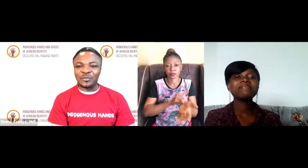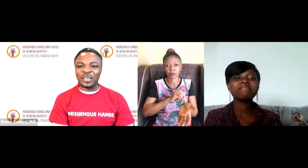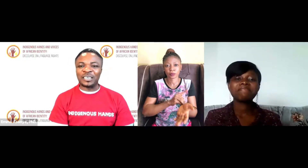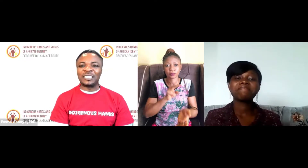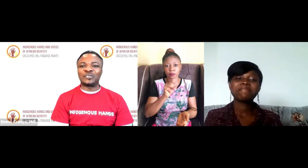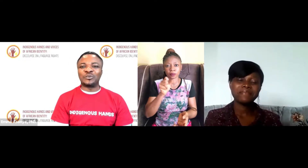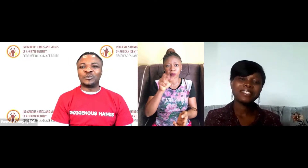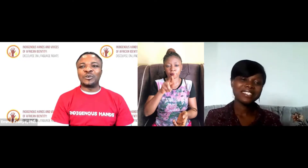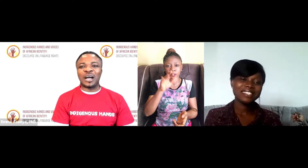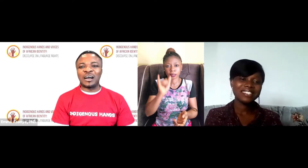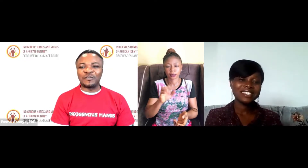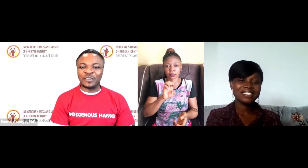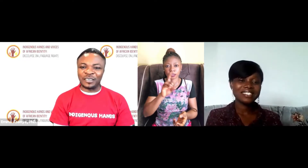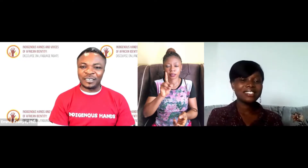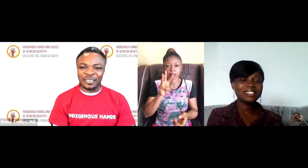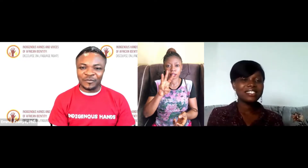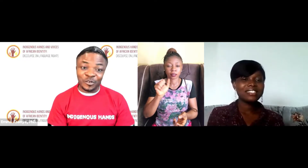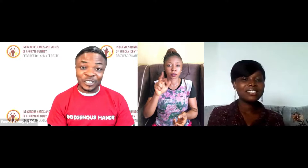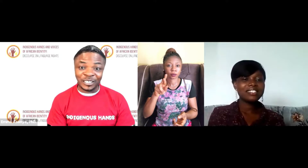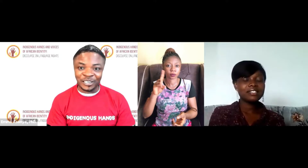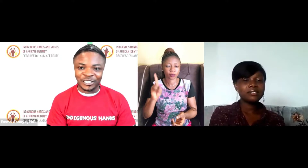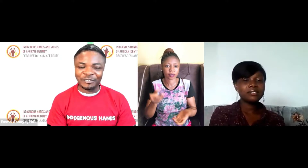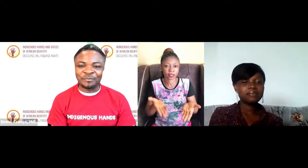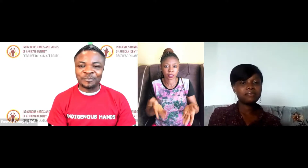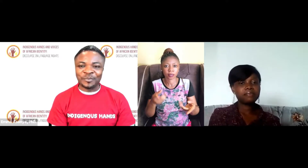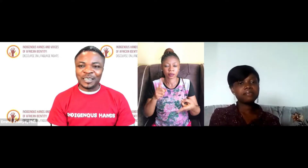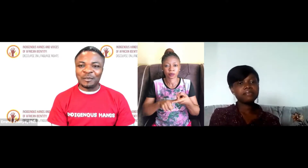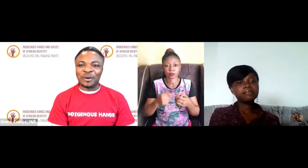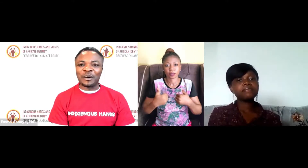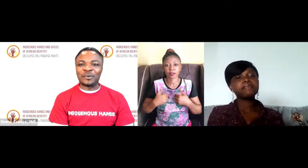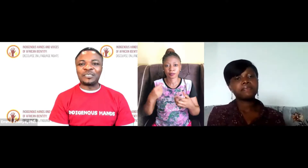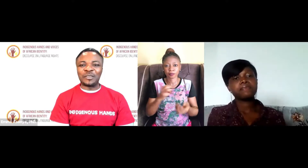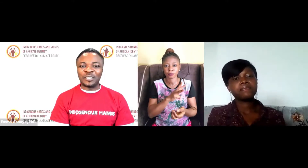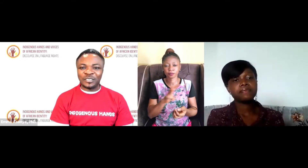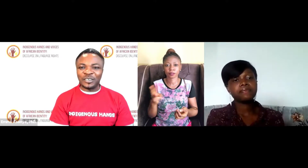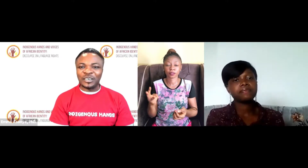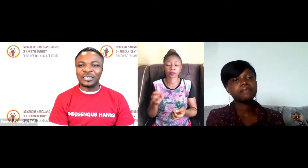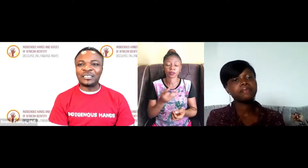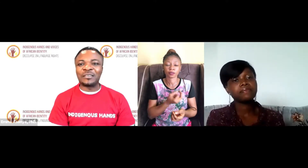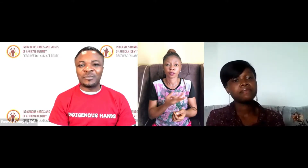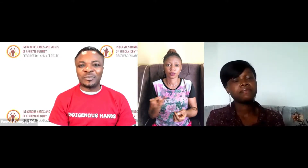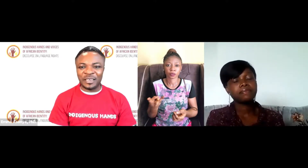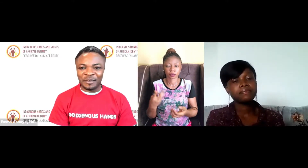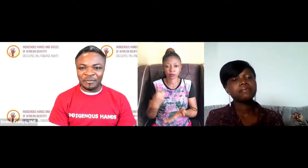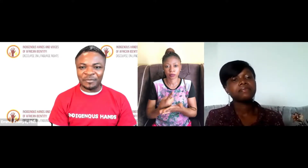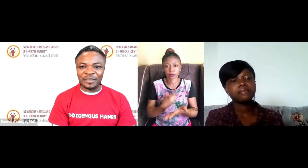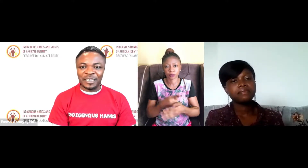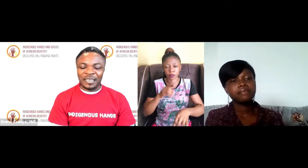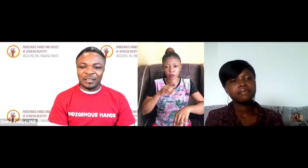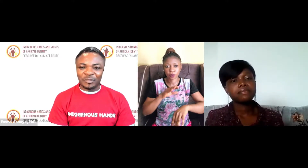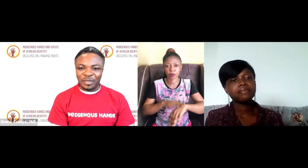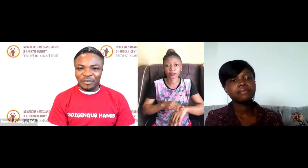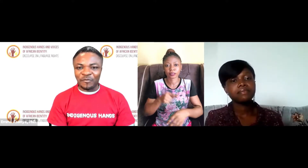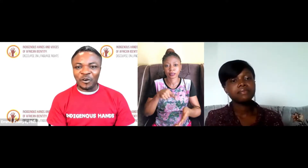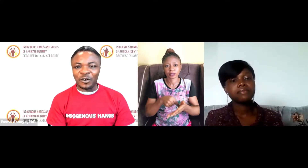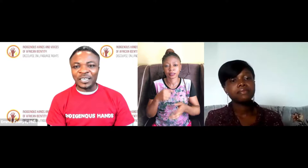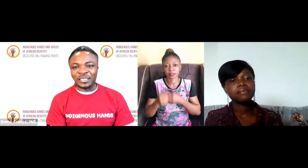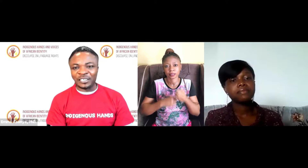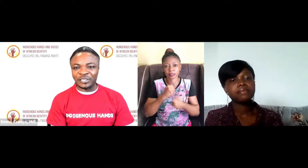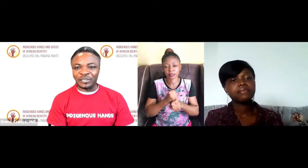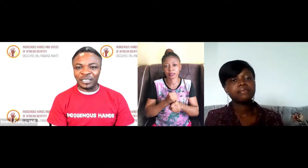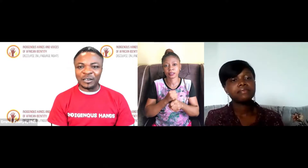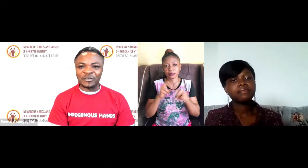and we're here to have a few discussions about this year's theme, the theme